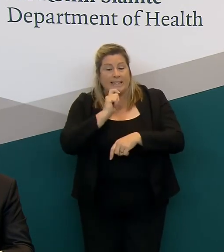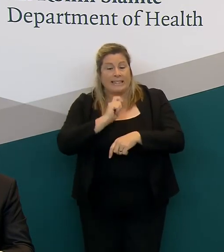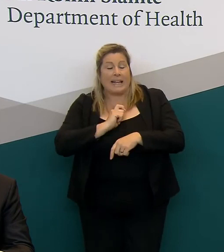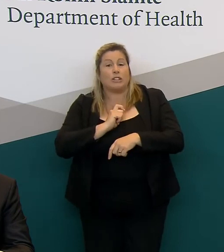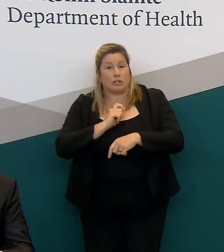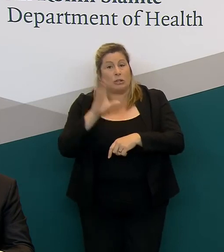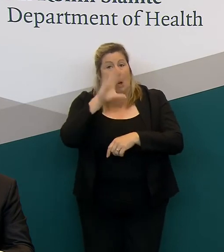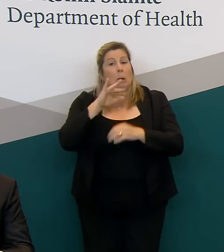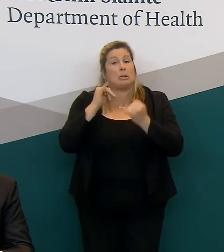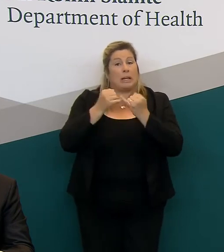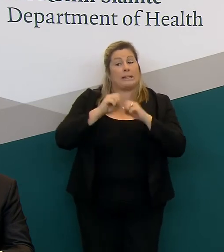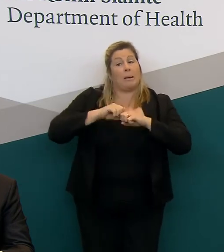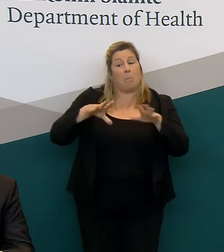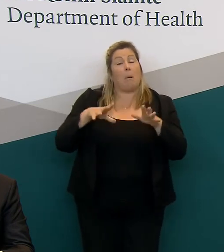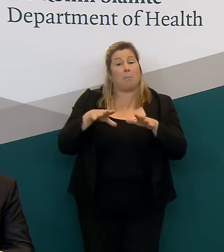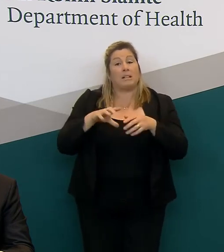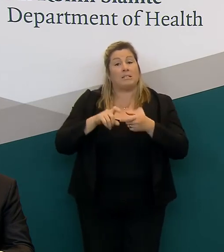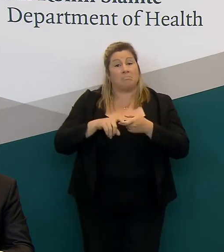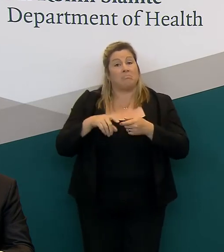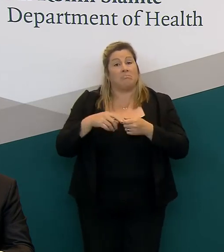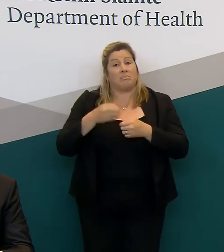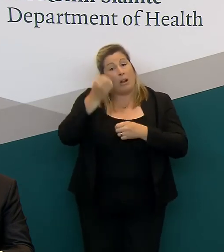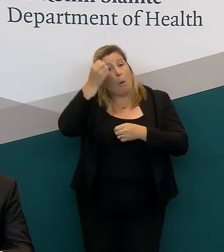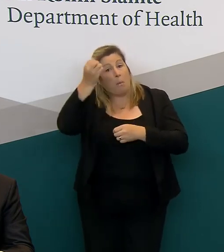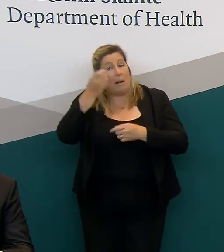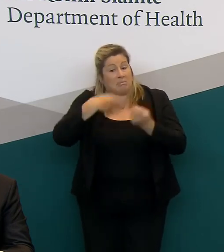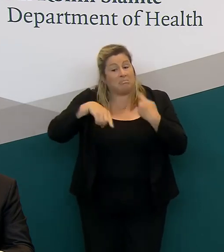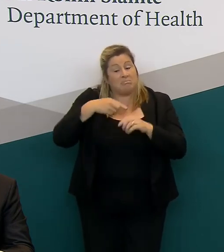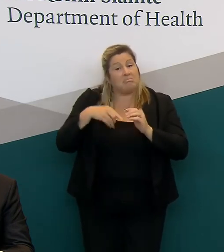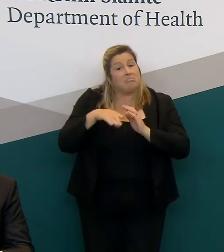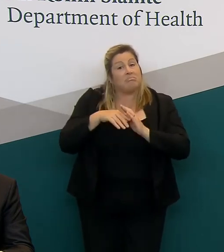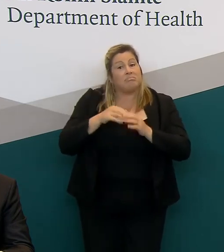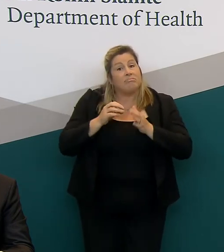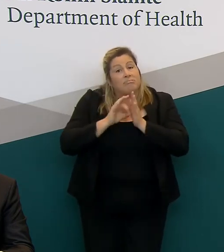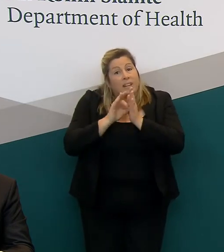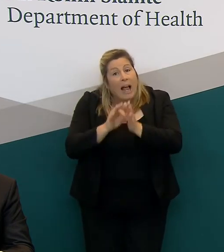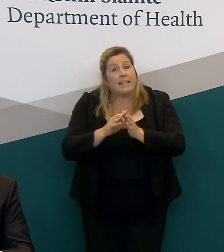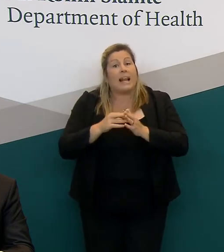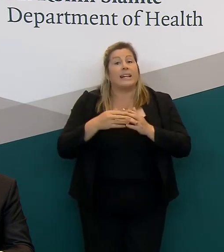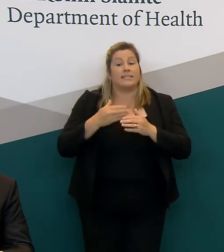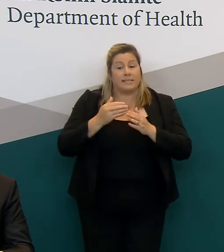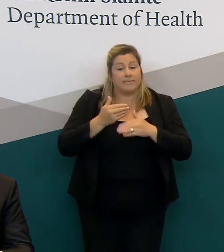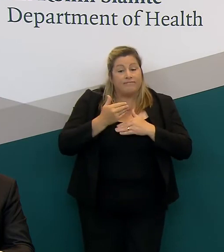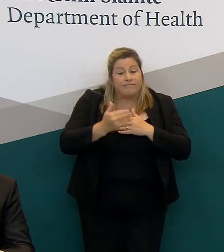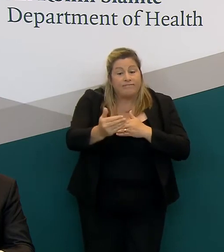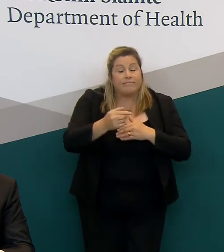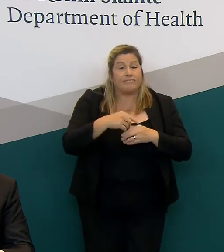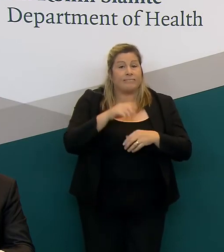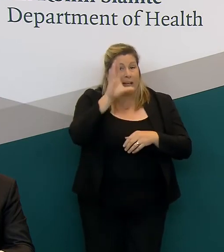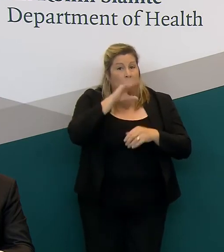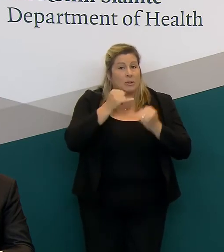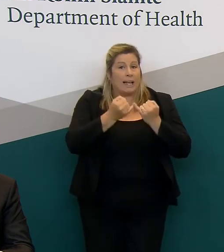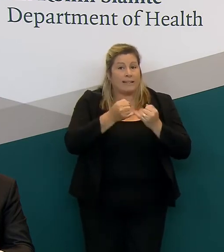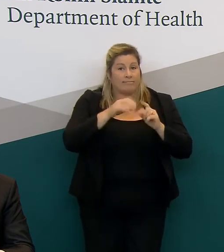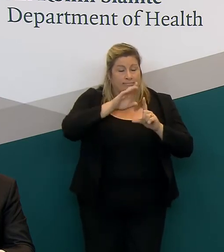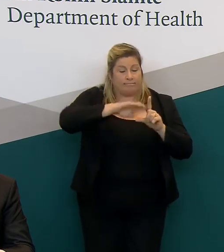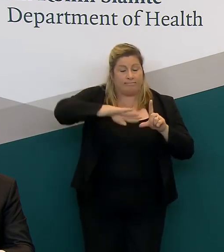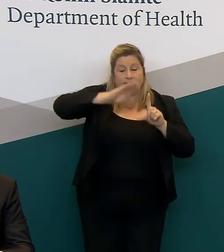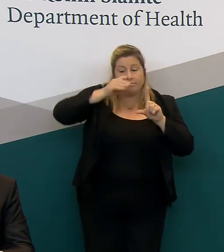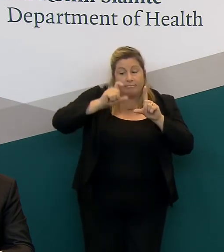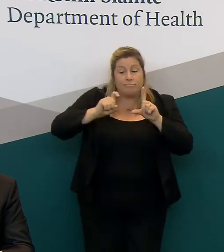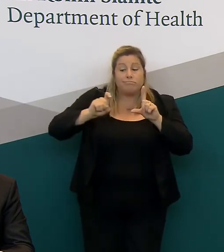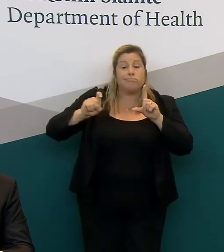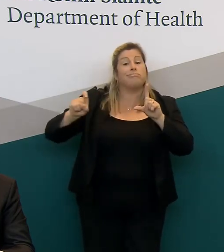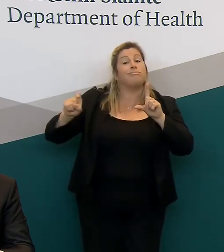us that the public is staying with us for the most part. And the disease conditions are such that we can make